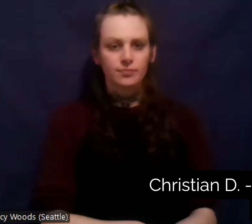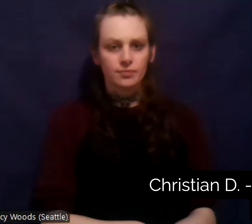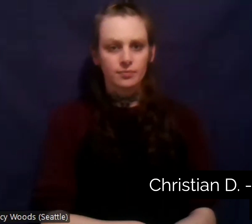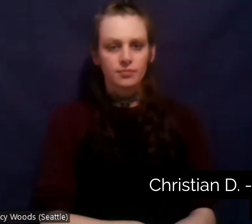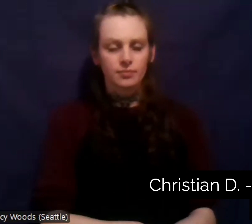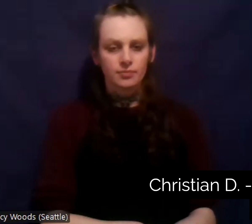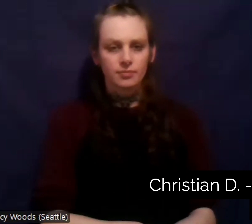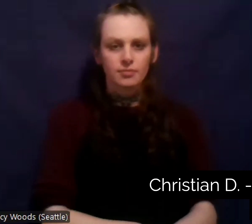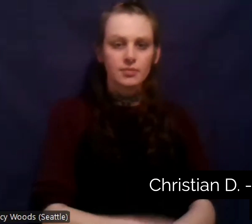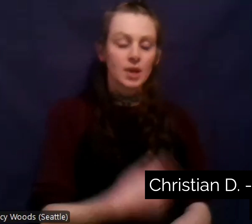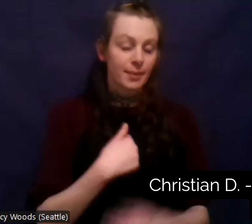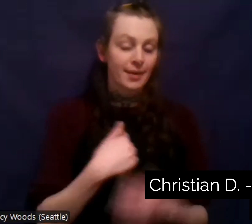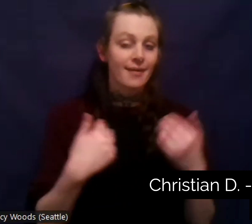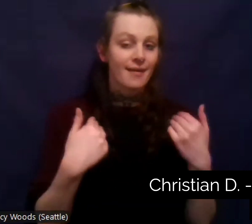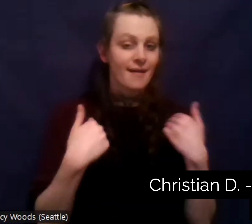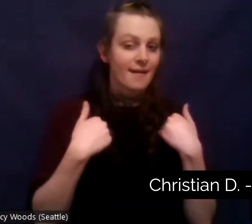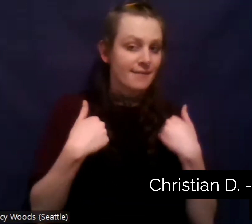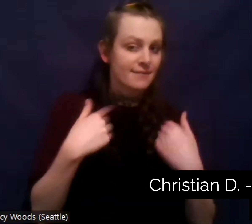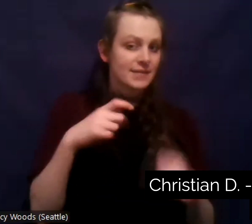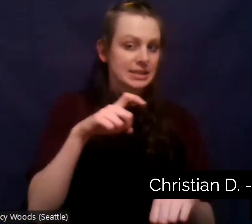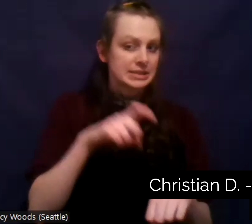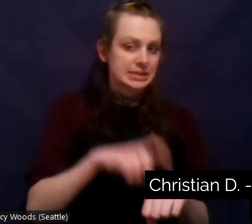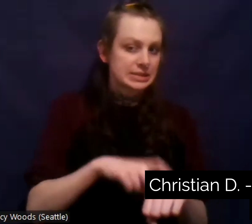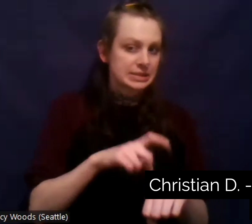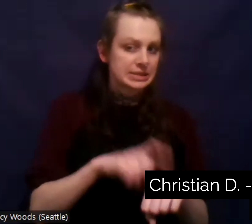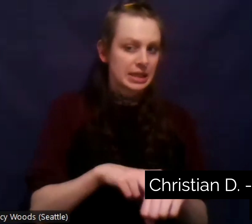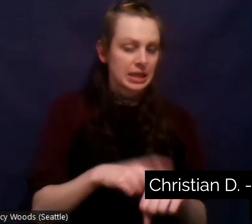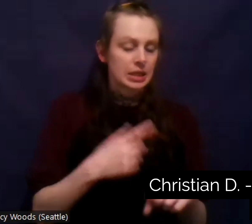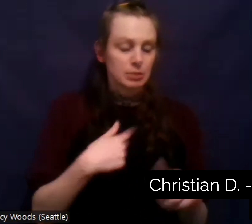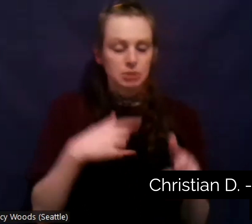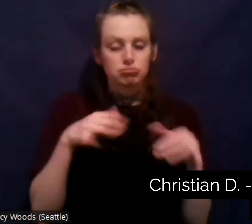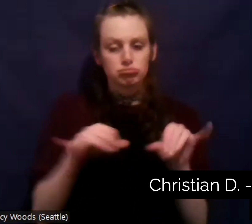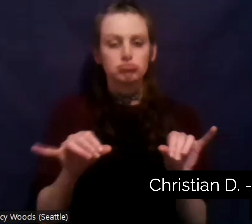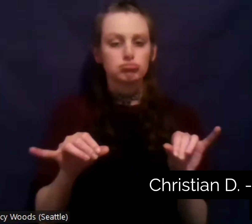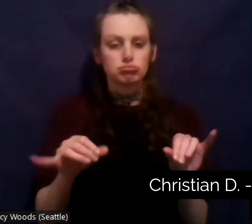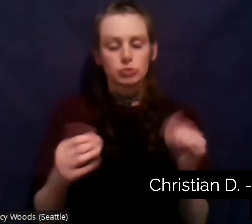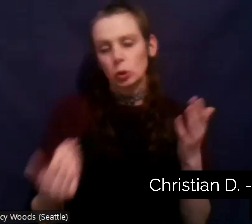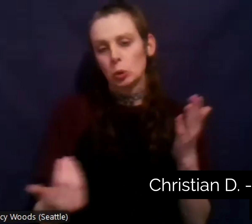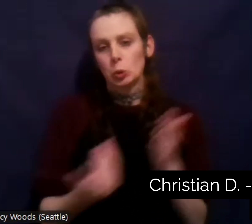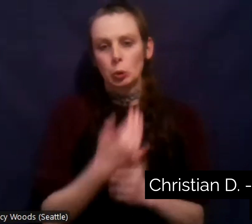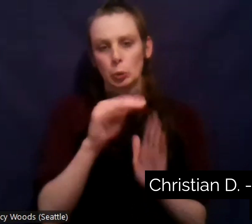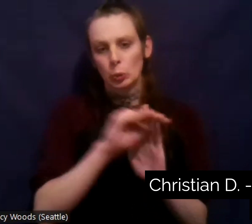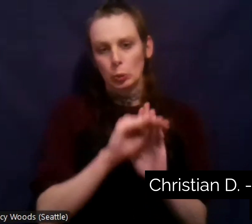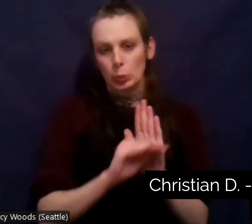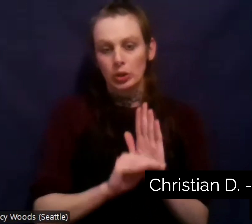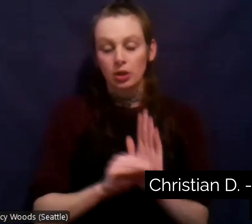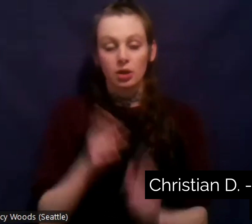as much as I have time, I'm still fairly new to the steps because I chose